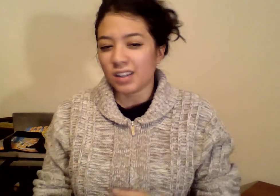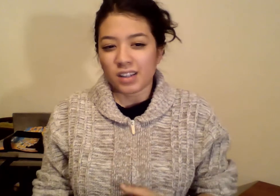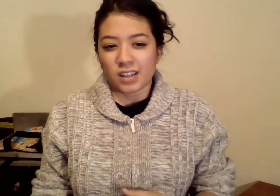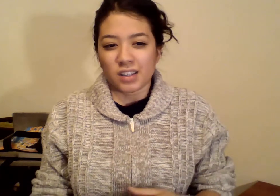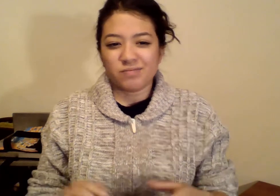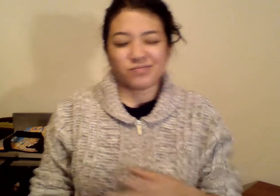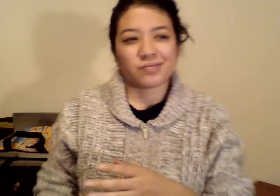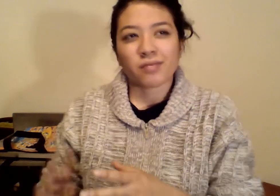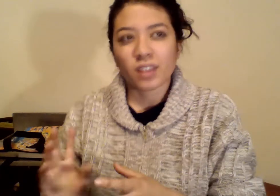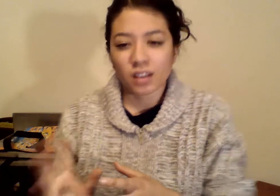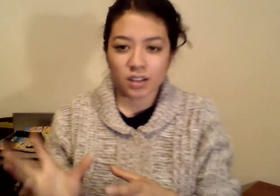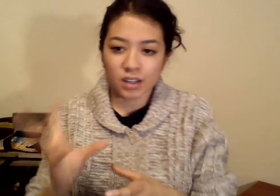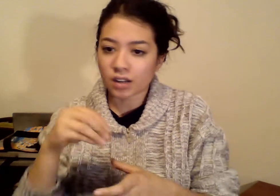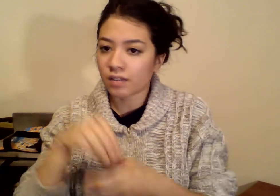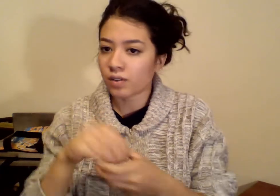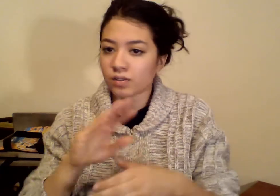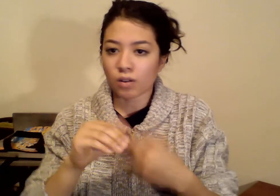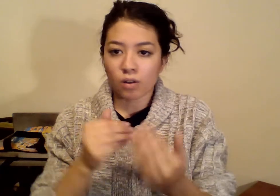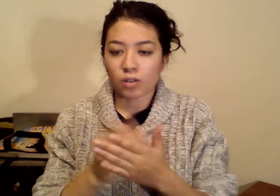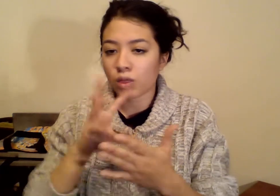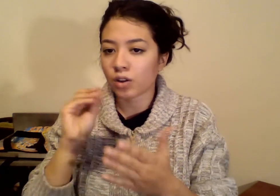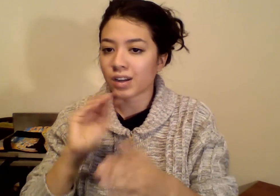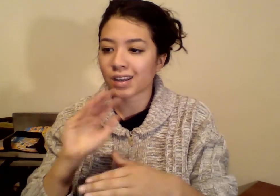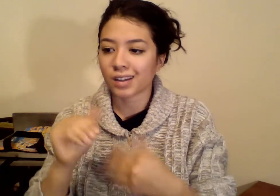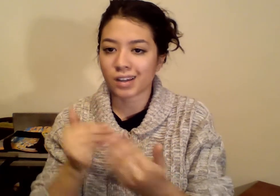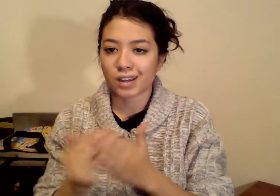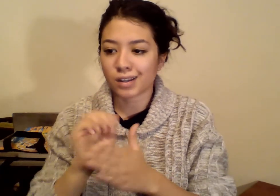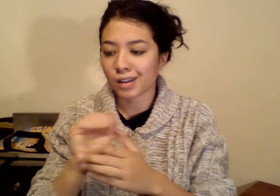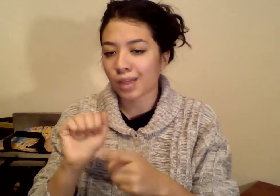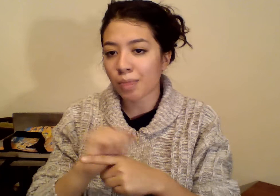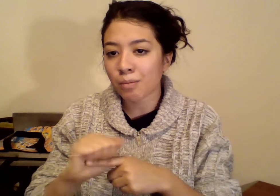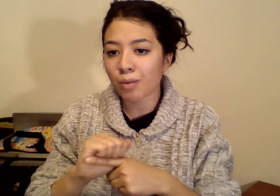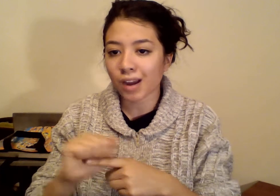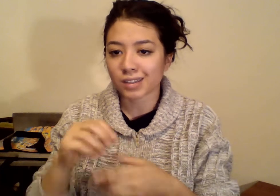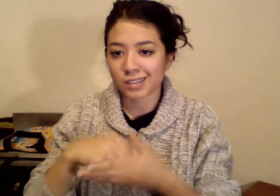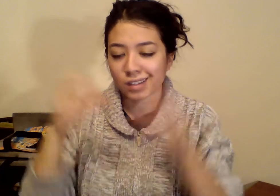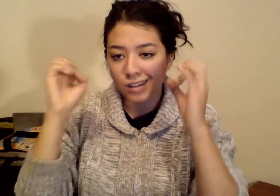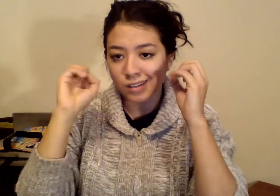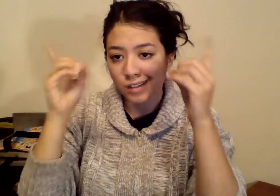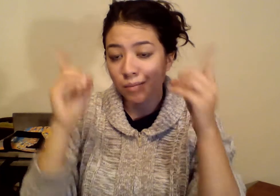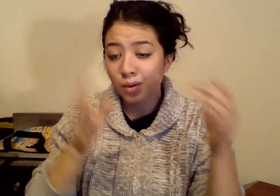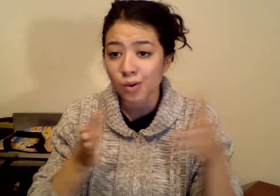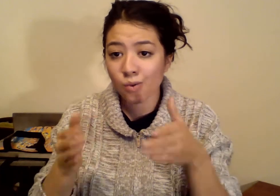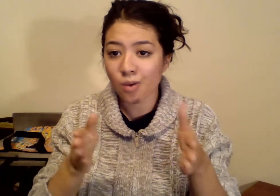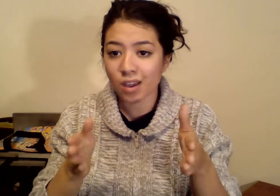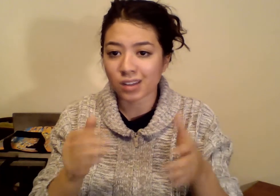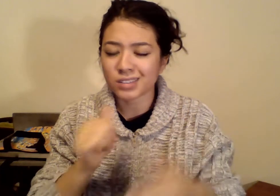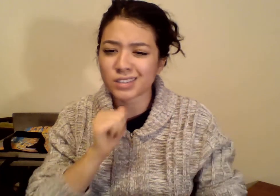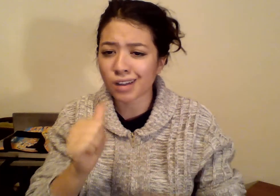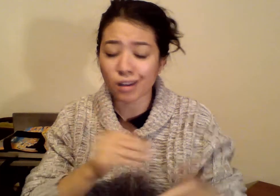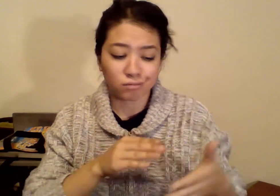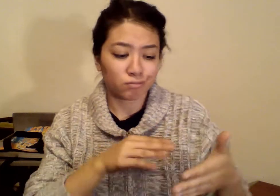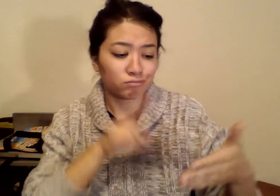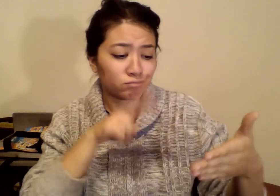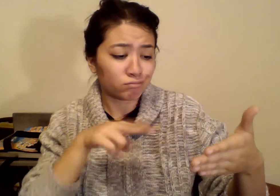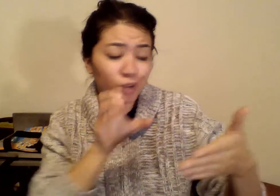into practice in a sort of academic way. Instead of just reading a paragraph and writing down the main idea, now they're doing it